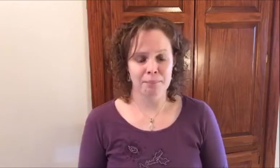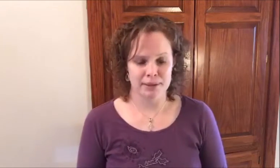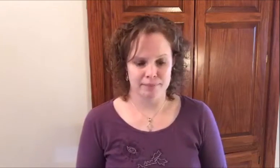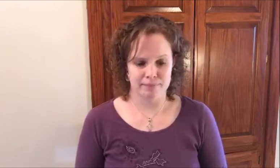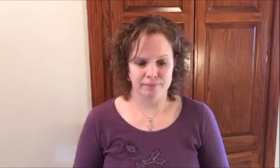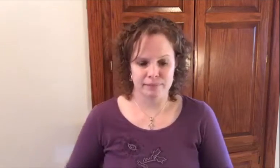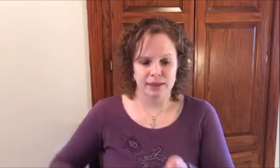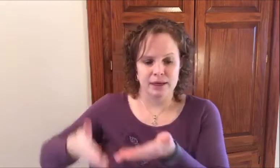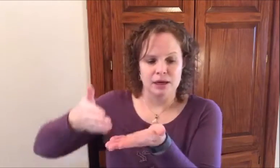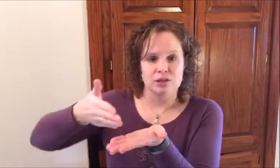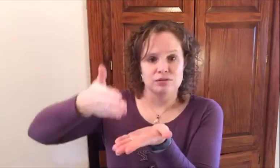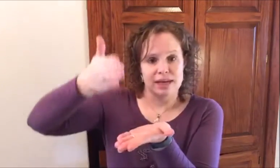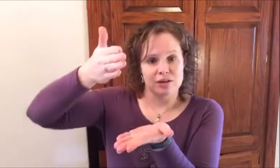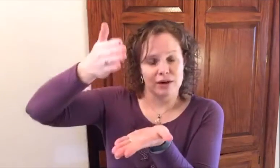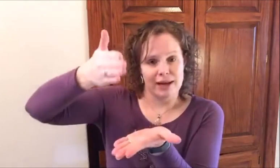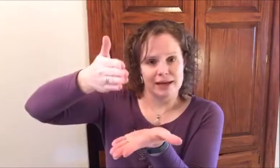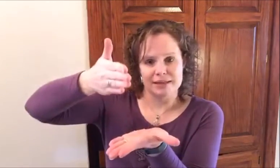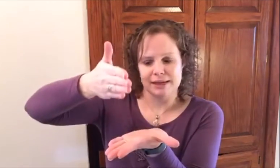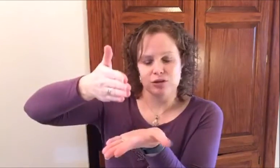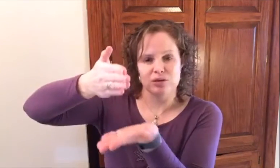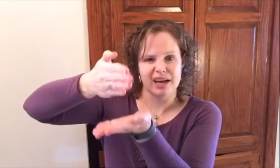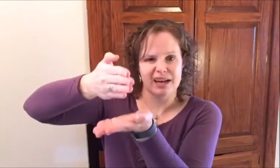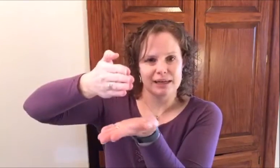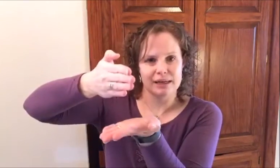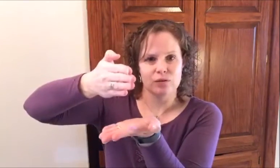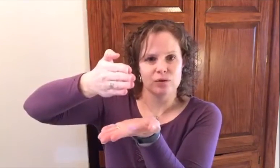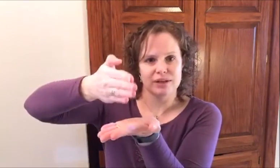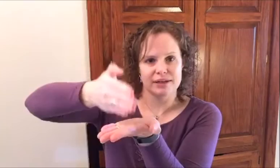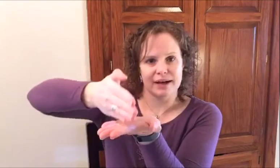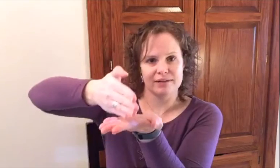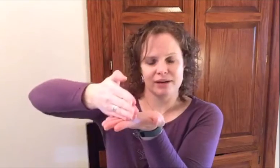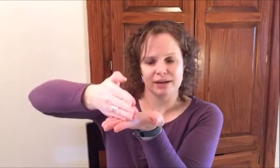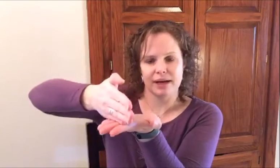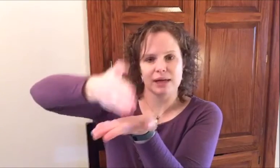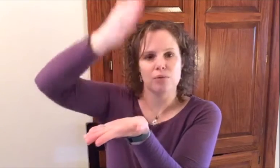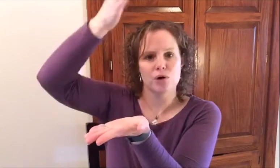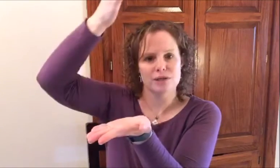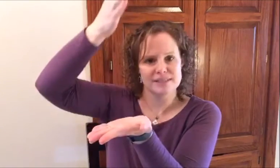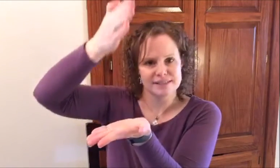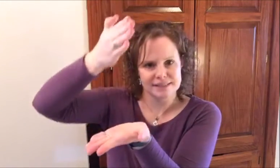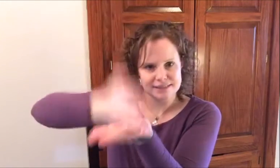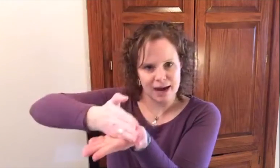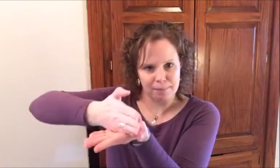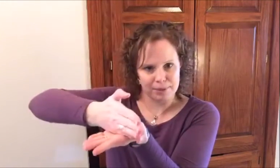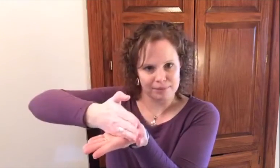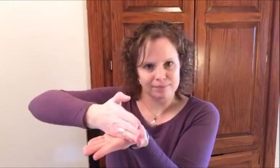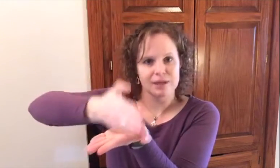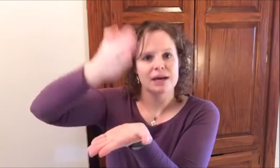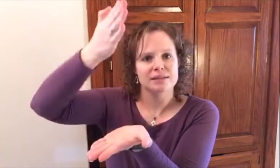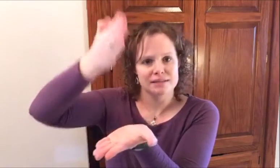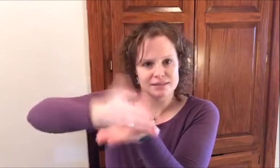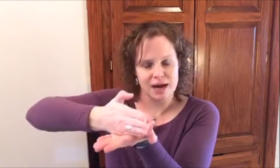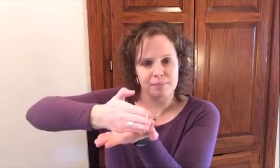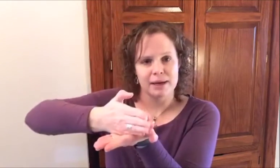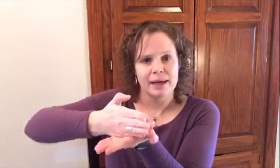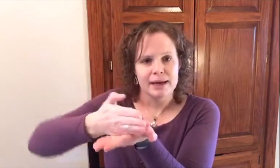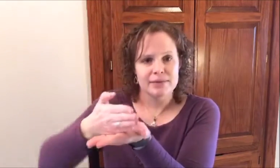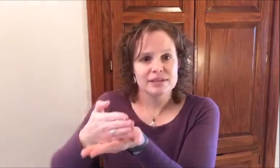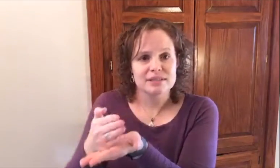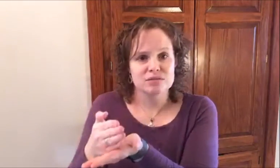Stop. You take your hand like you're cutting with a knife on a cutting board. Stop. Stop. And this is